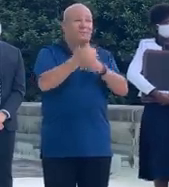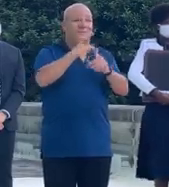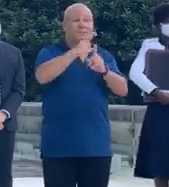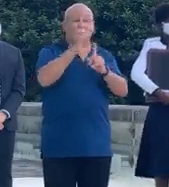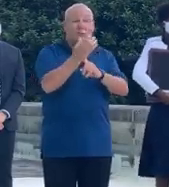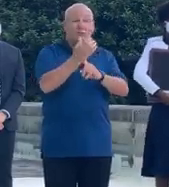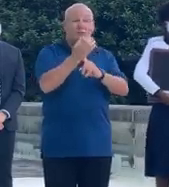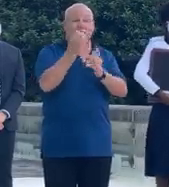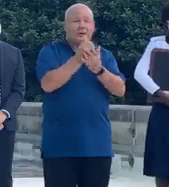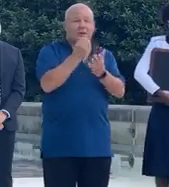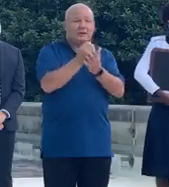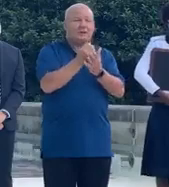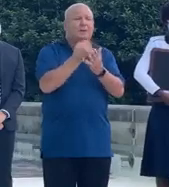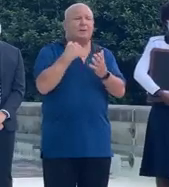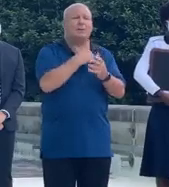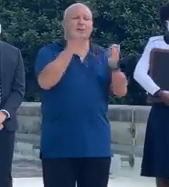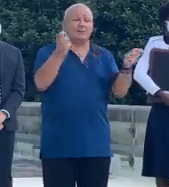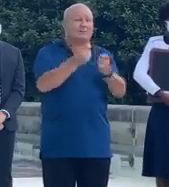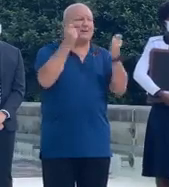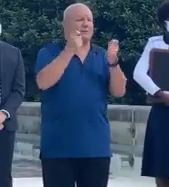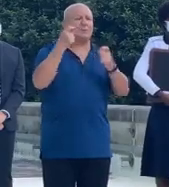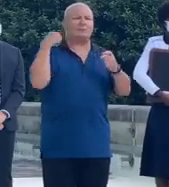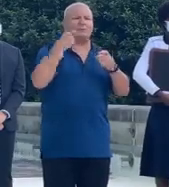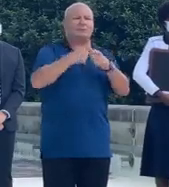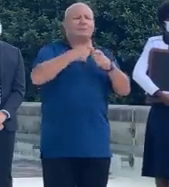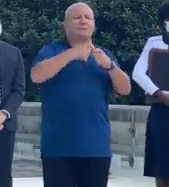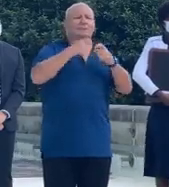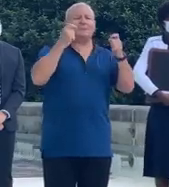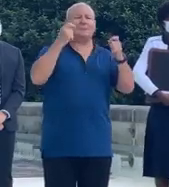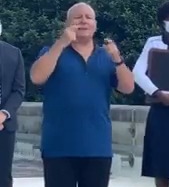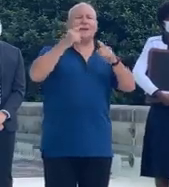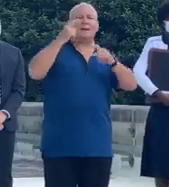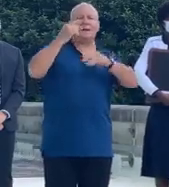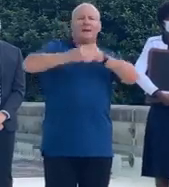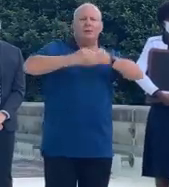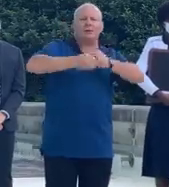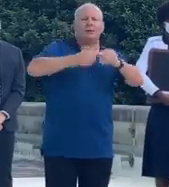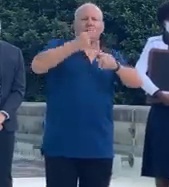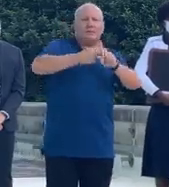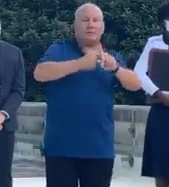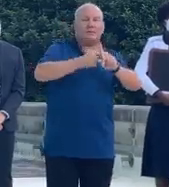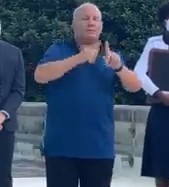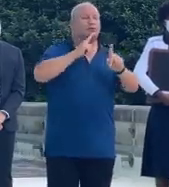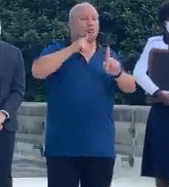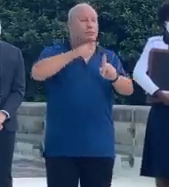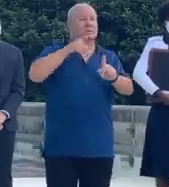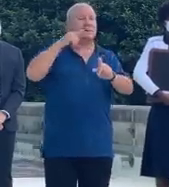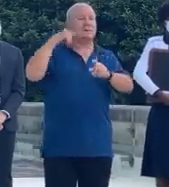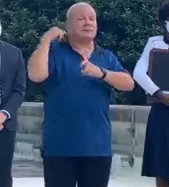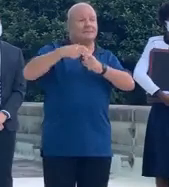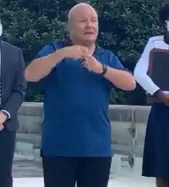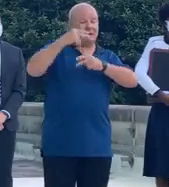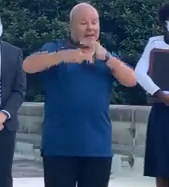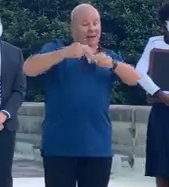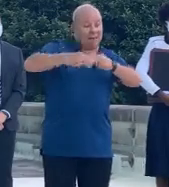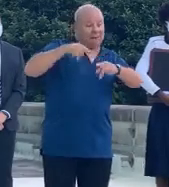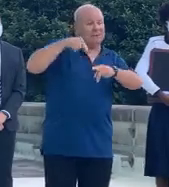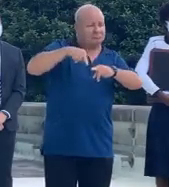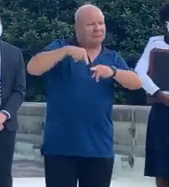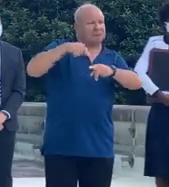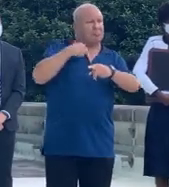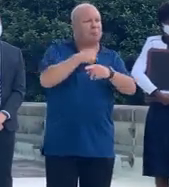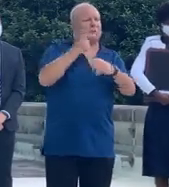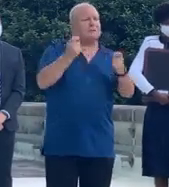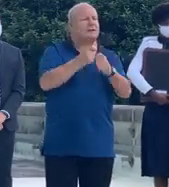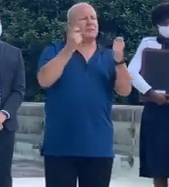celebrate Hispanic Heritage Month, but we truly celebrate Hispanic heritage. And in doing so, the